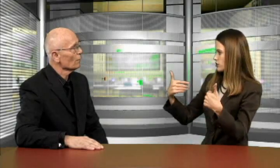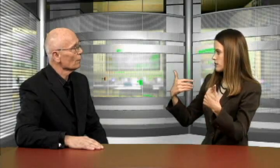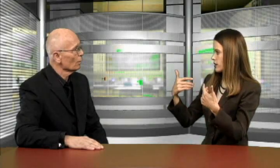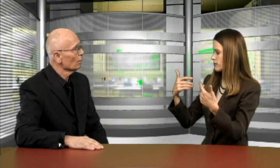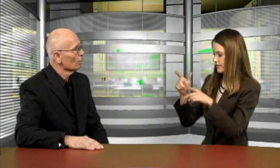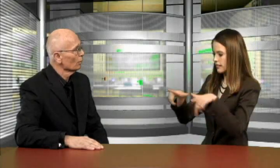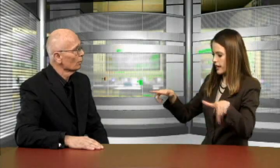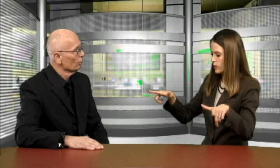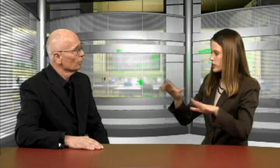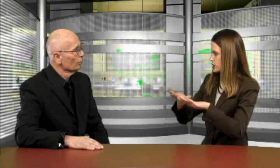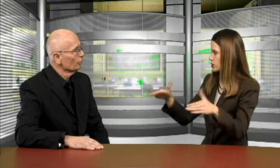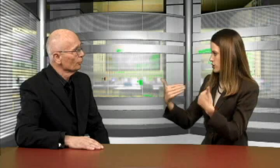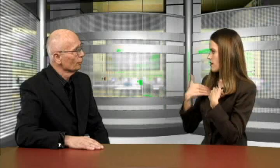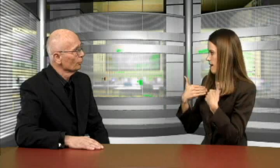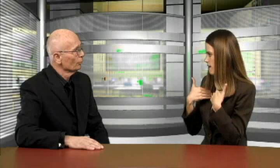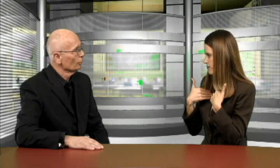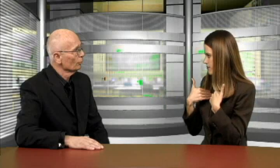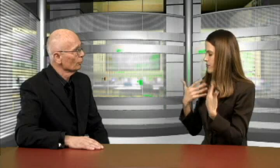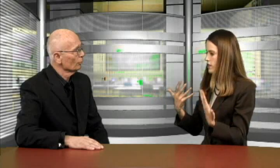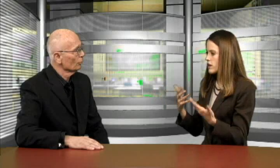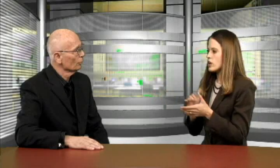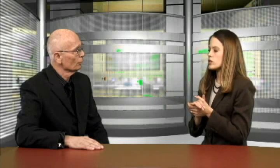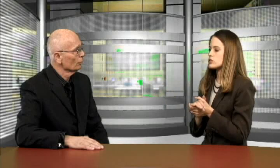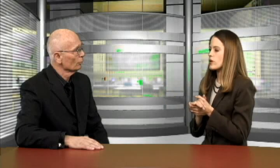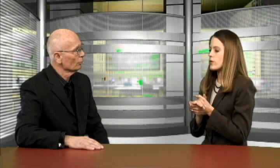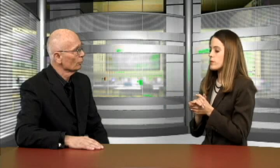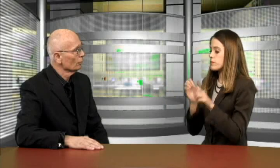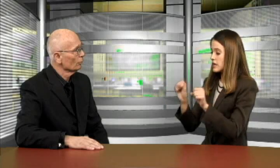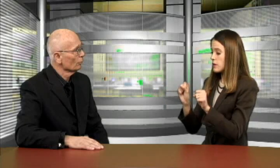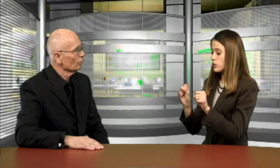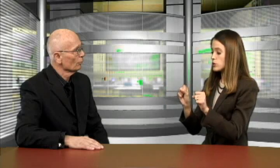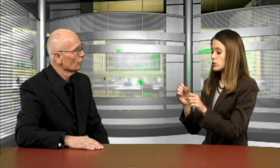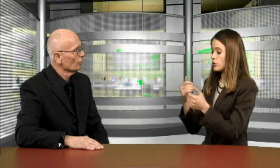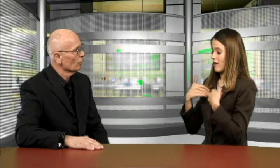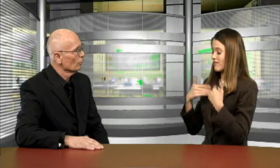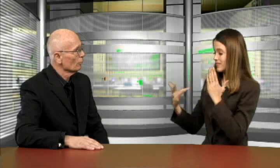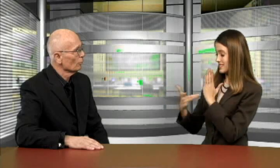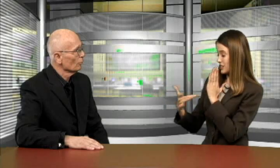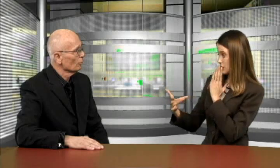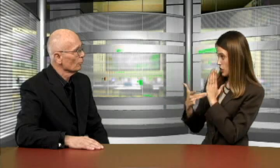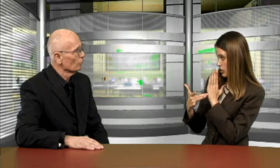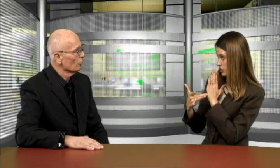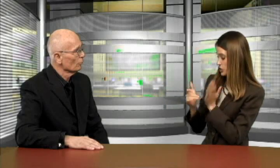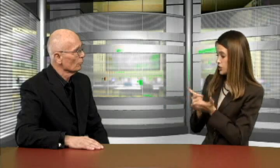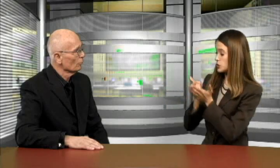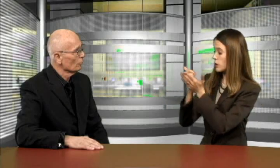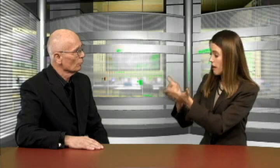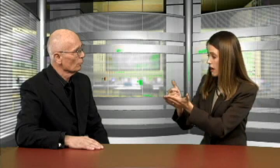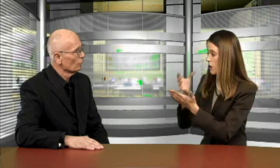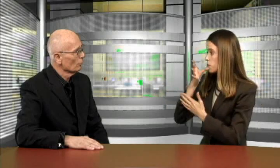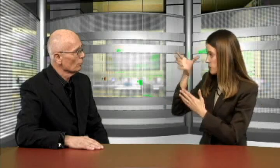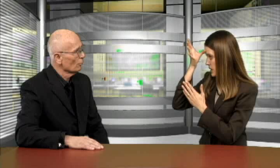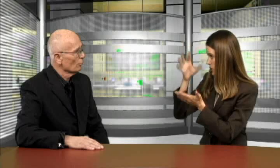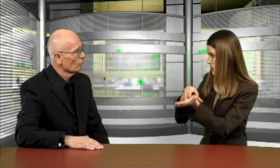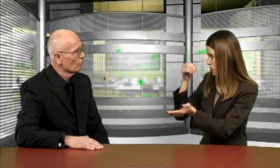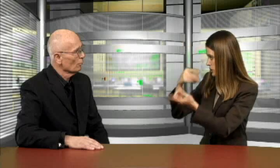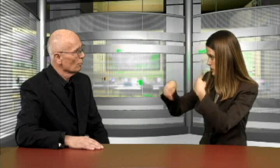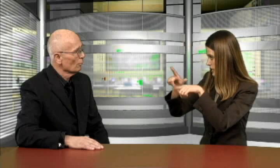first exposure the child has to language. So it's possible that technology can help